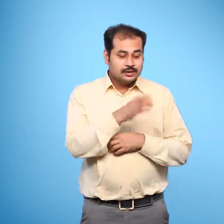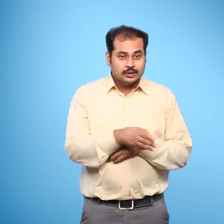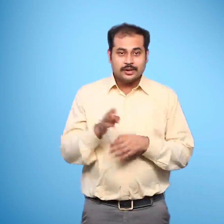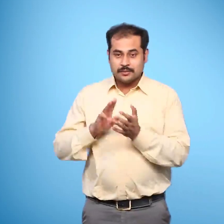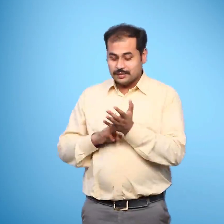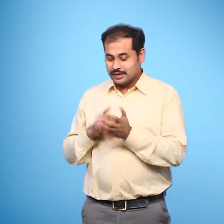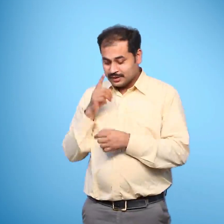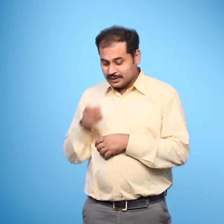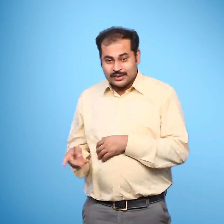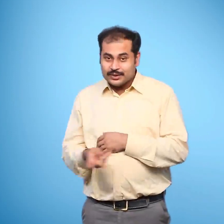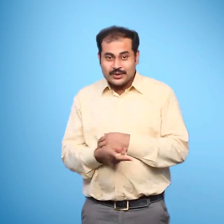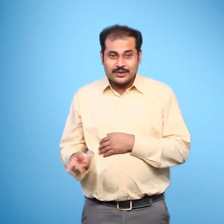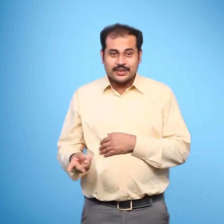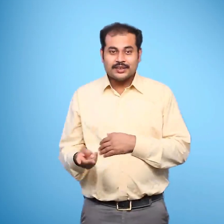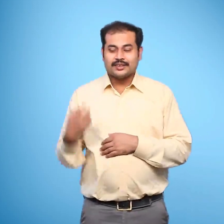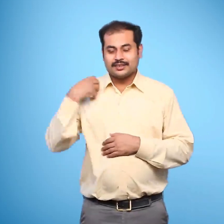Chintu and Mintu went shopping.